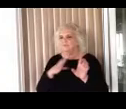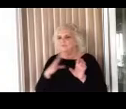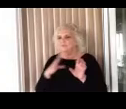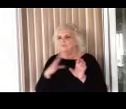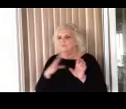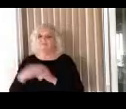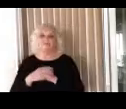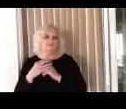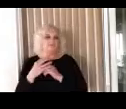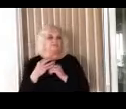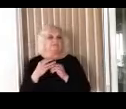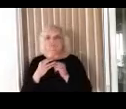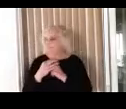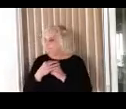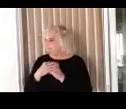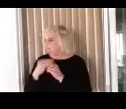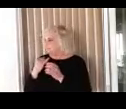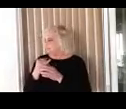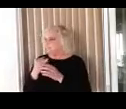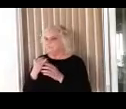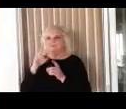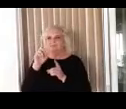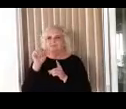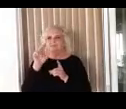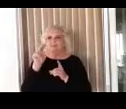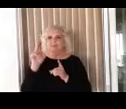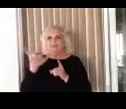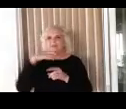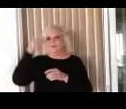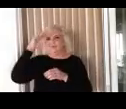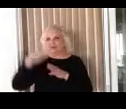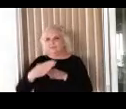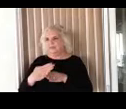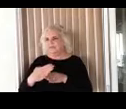call him Danny, but he's Dan Jr., Daniel James Jr.